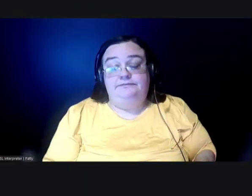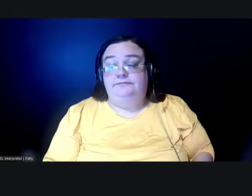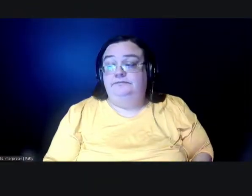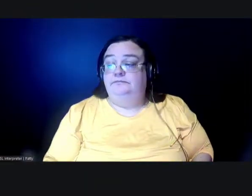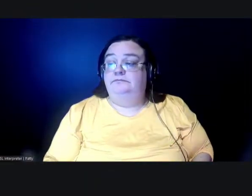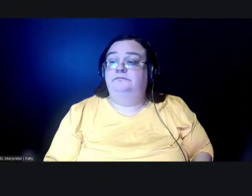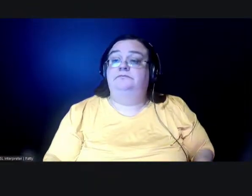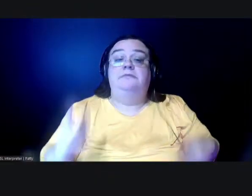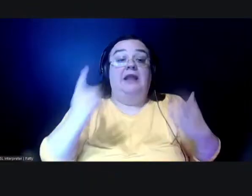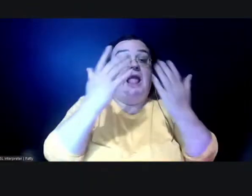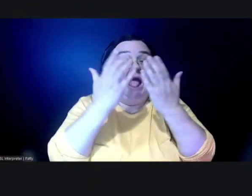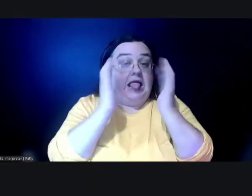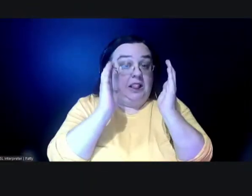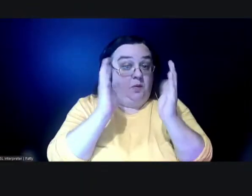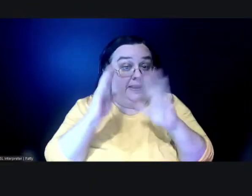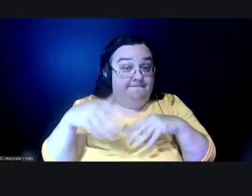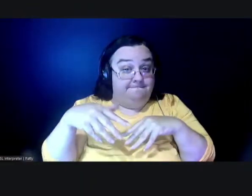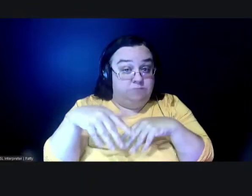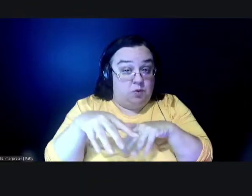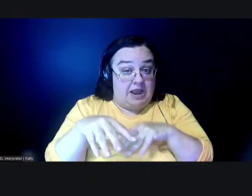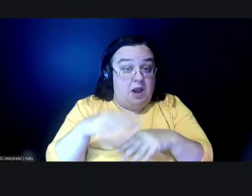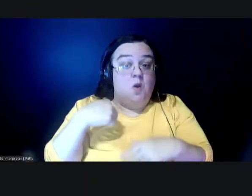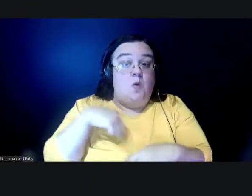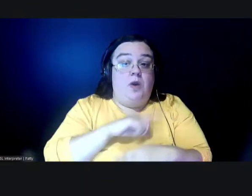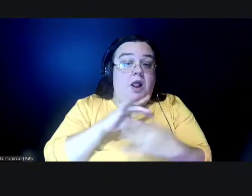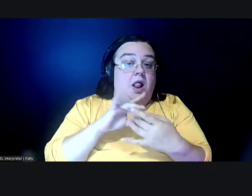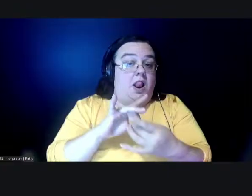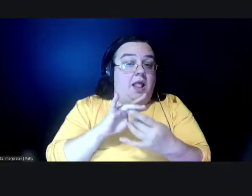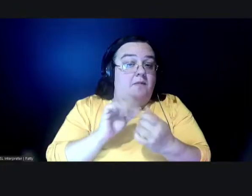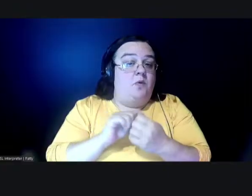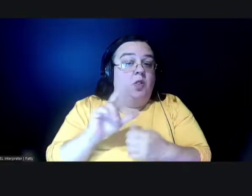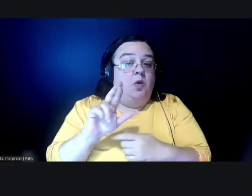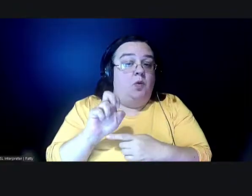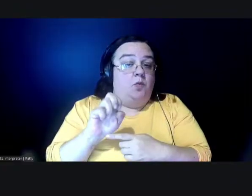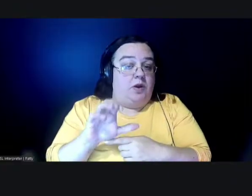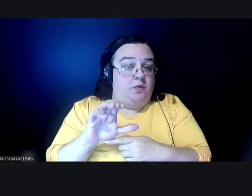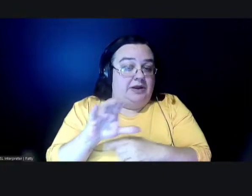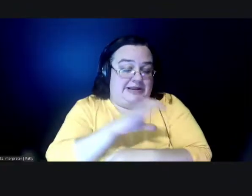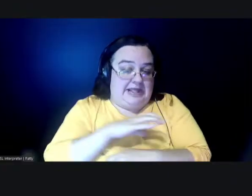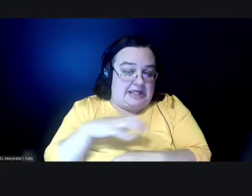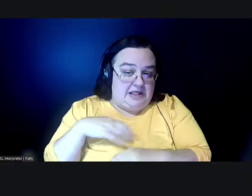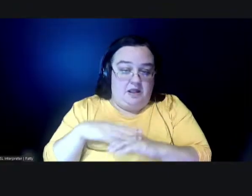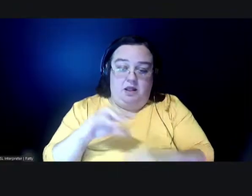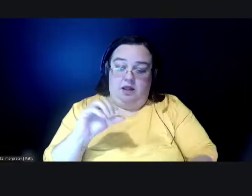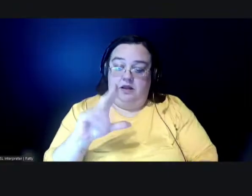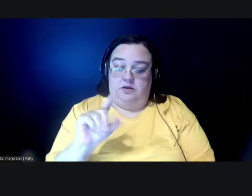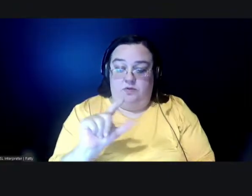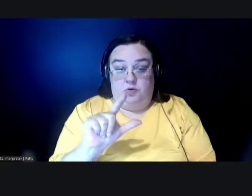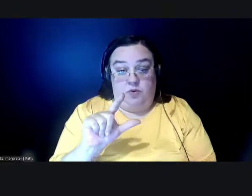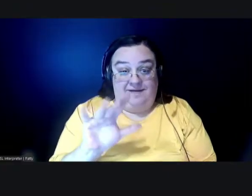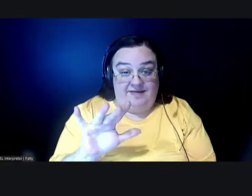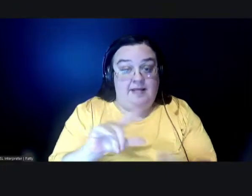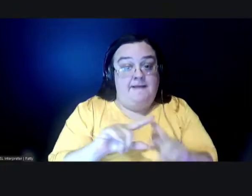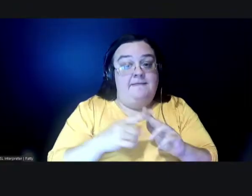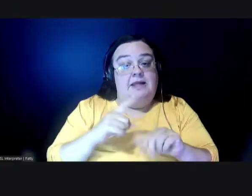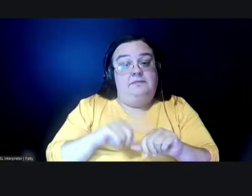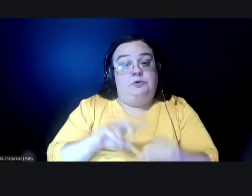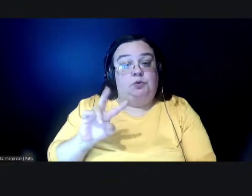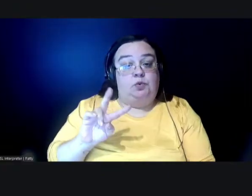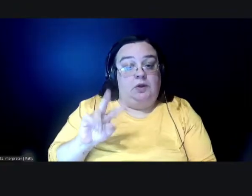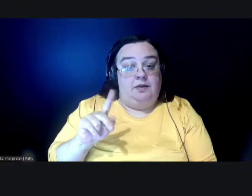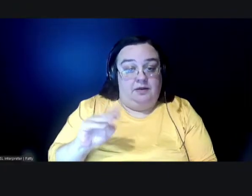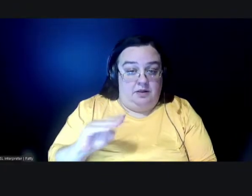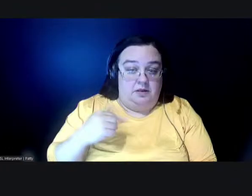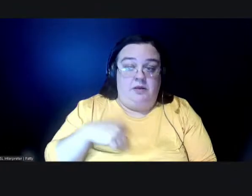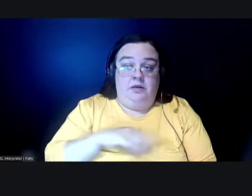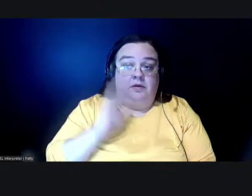Halloween parade. We are collaborating with the Recreation Council on October the 25th, beginning at 2 p.m. We will have